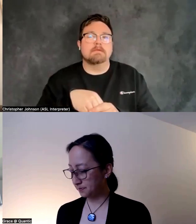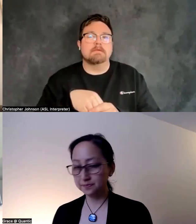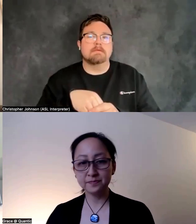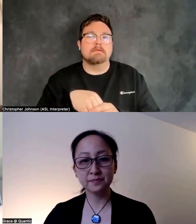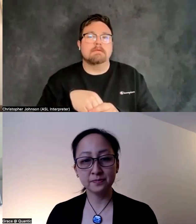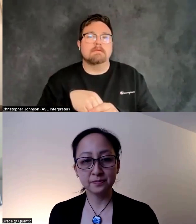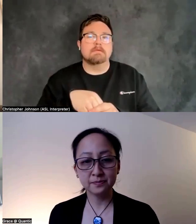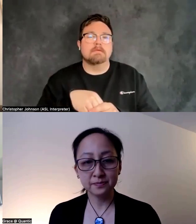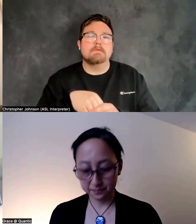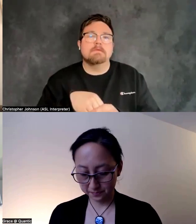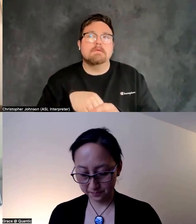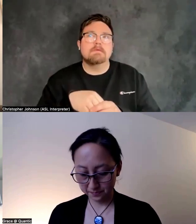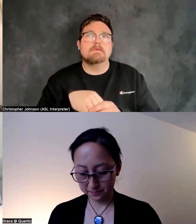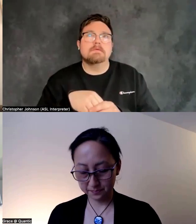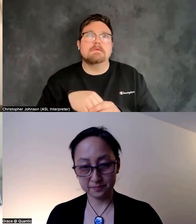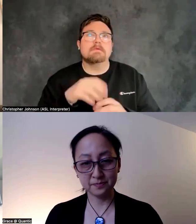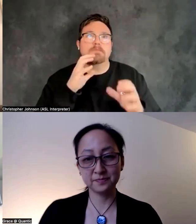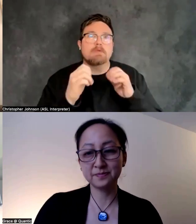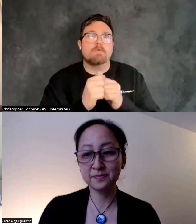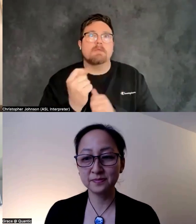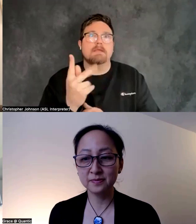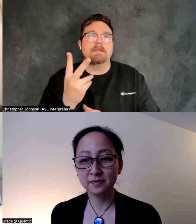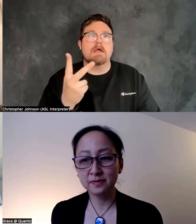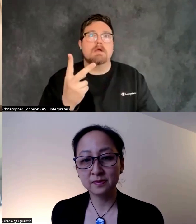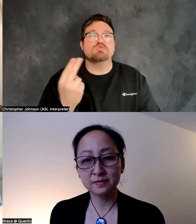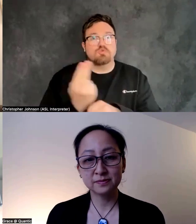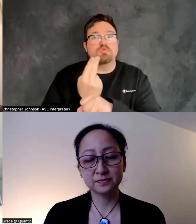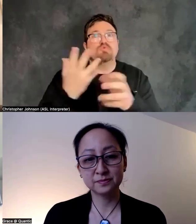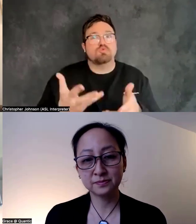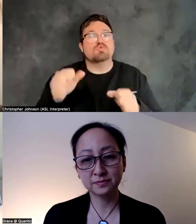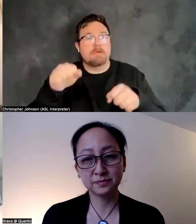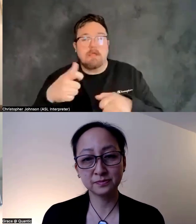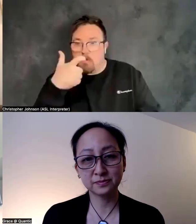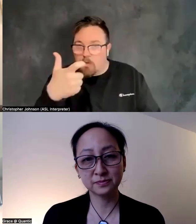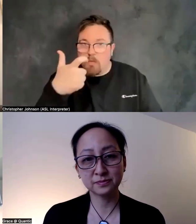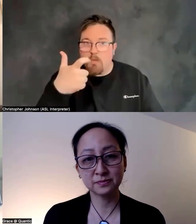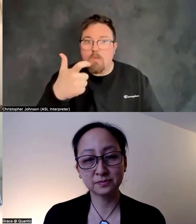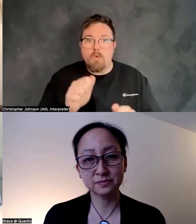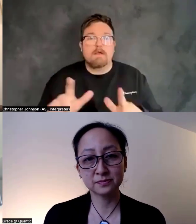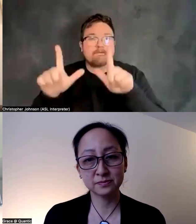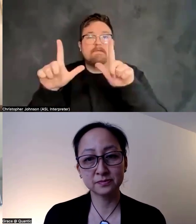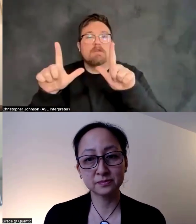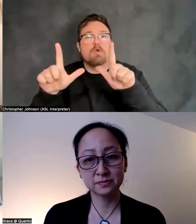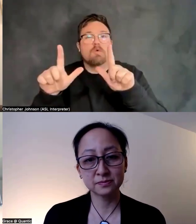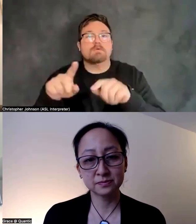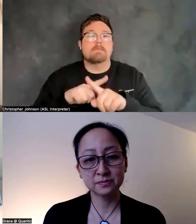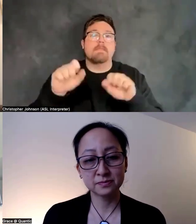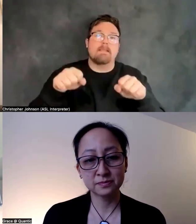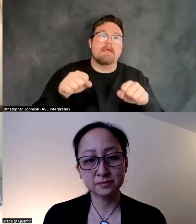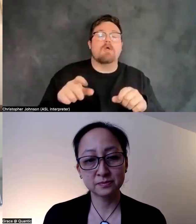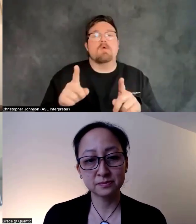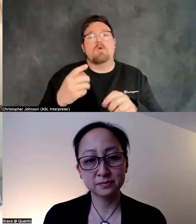TikTok. So not only is the user able to spend their time watching videos on the platform, they can also earn rewards